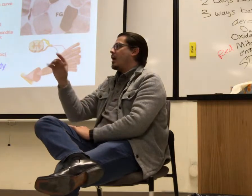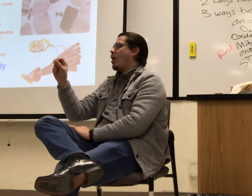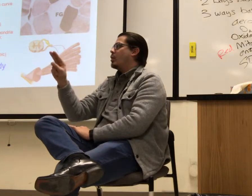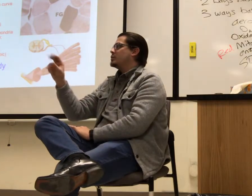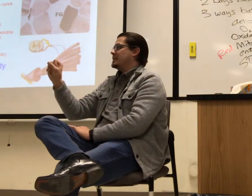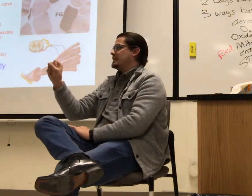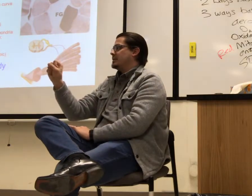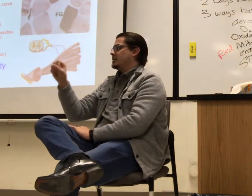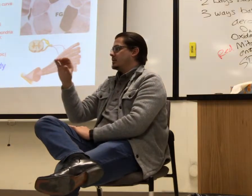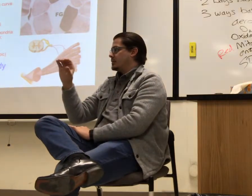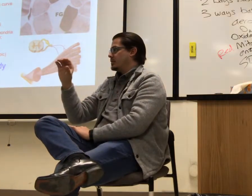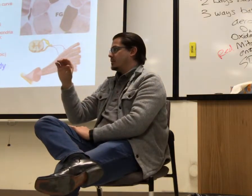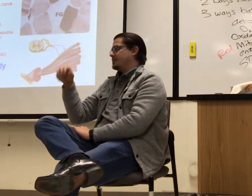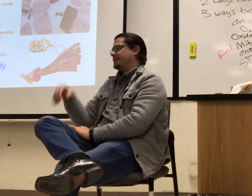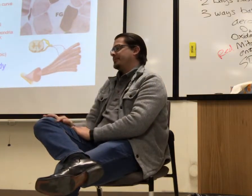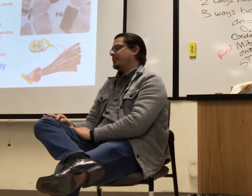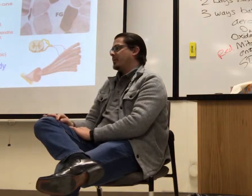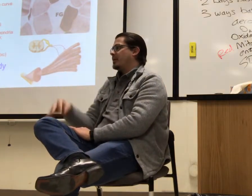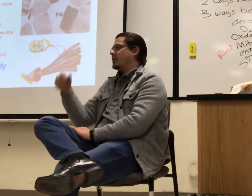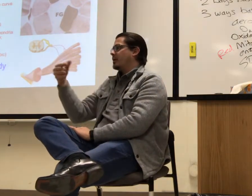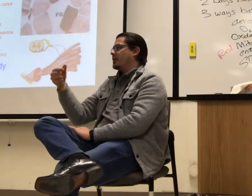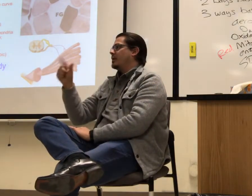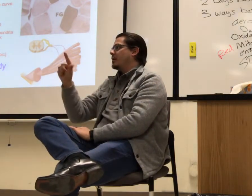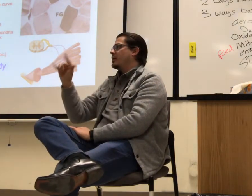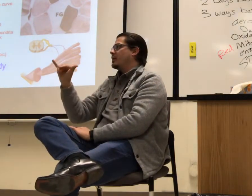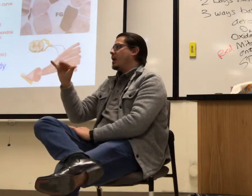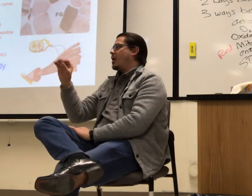spectrum, cells that are anaerobic have a lot of